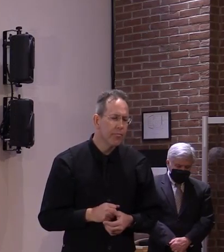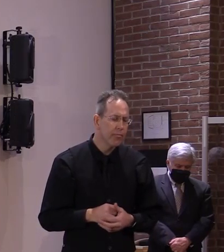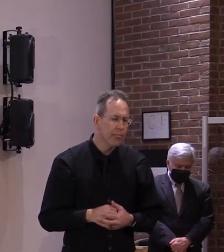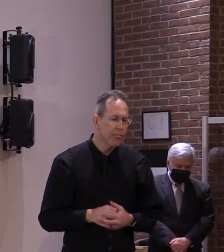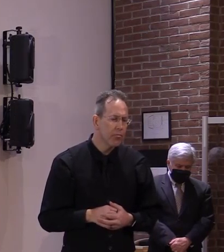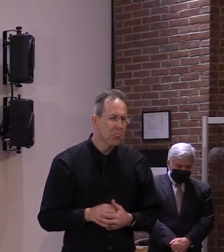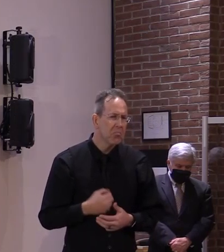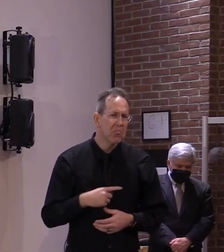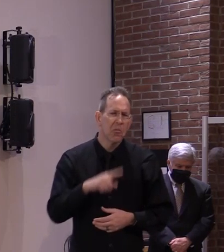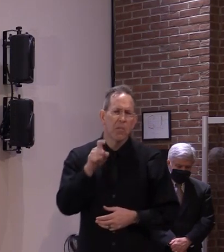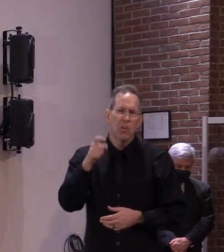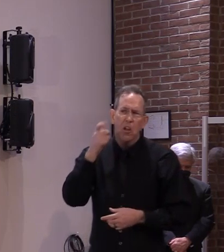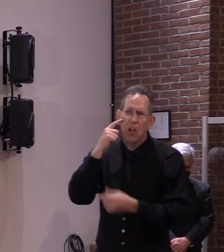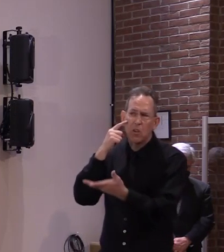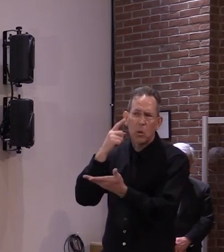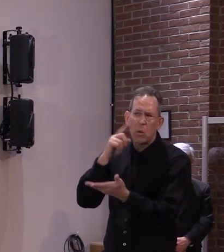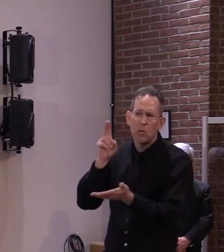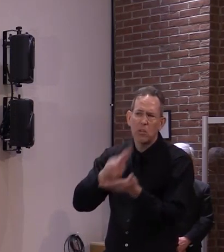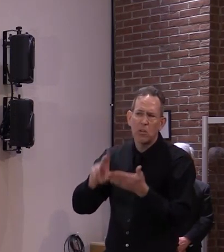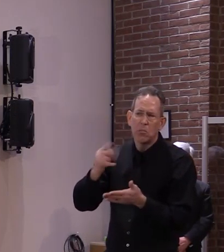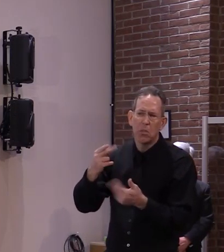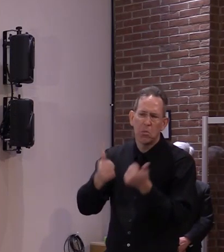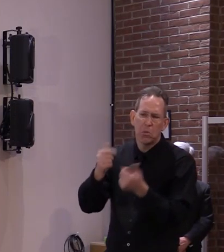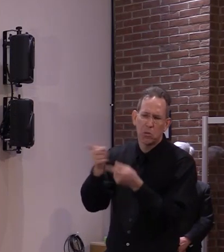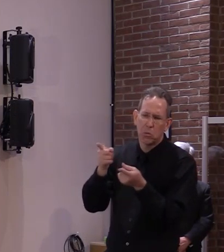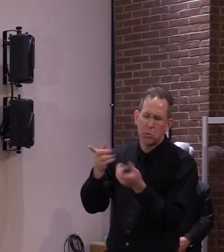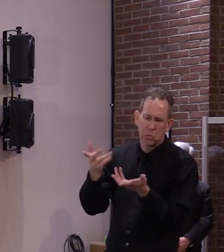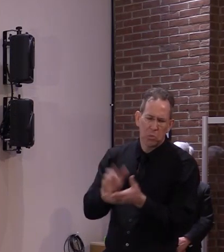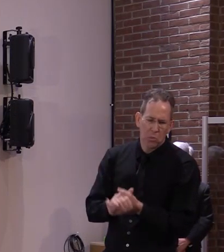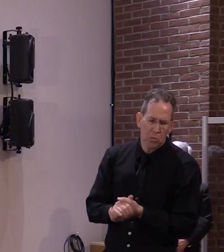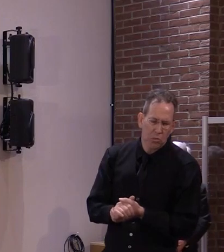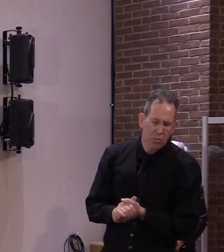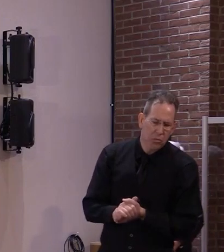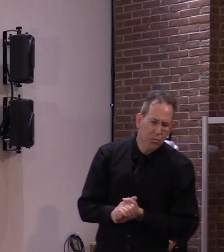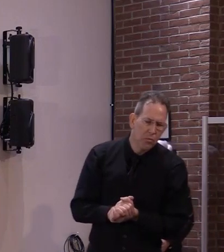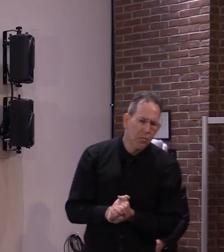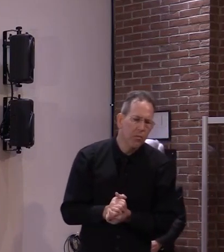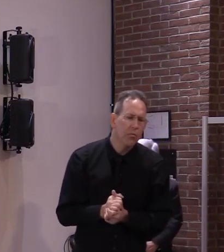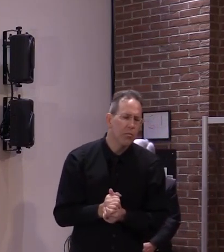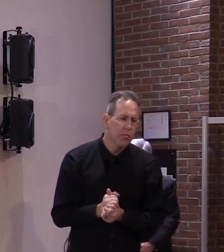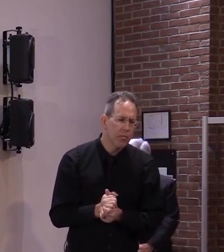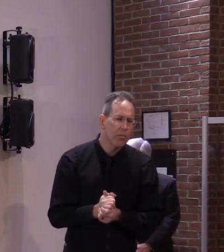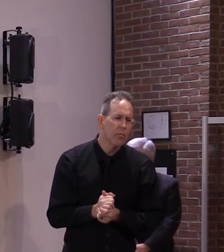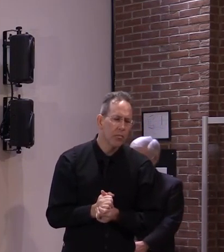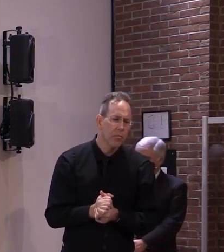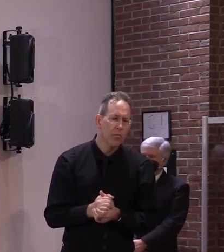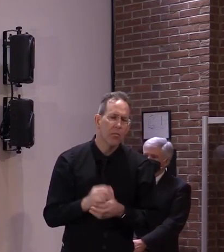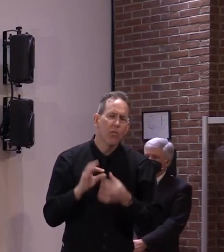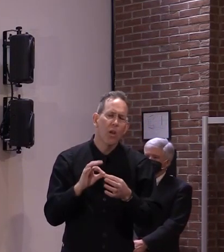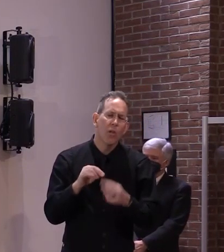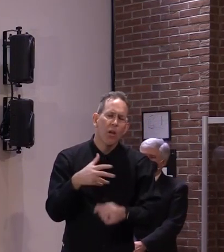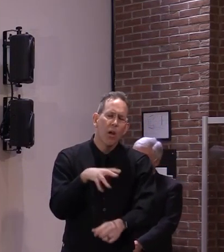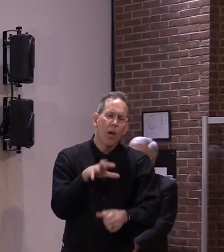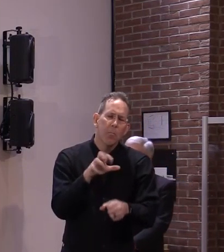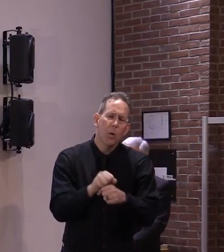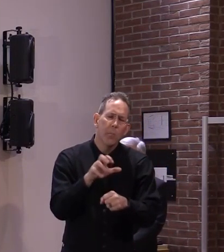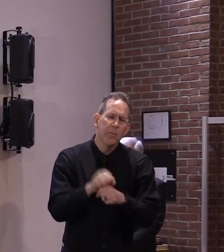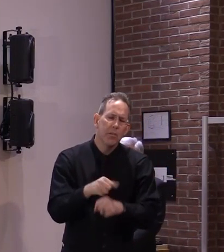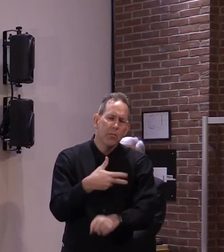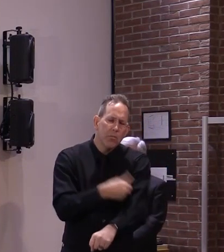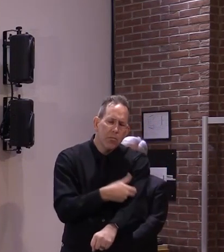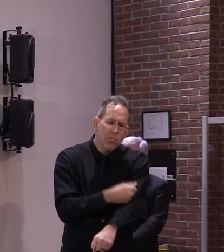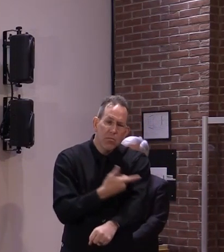in additional doses into the appointment and administration pipeline? For instance, the 2,500 new doses